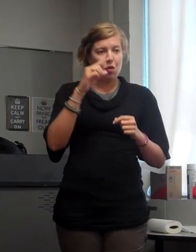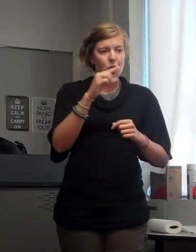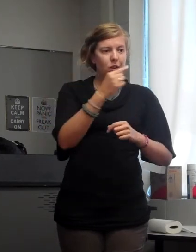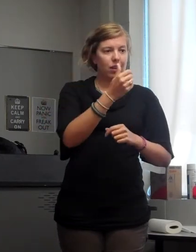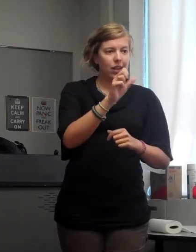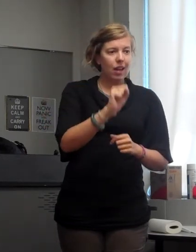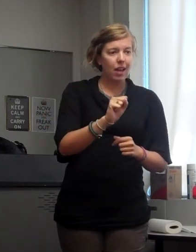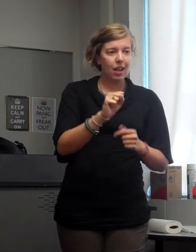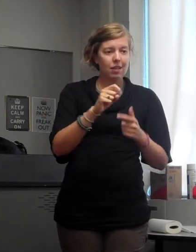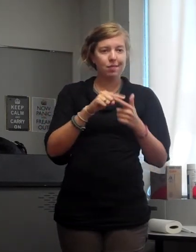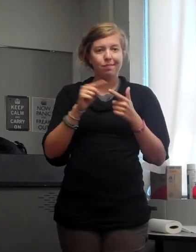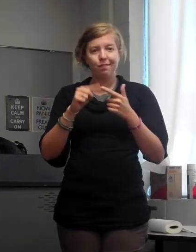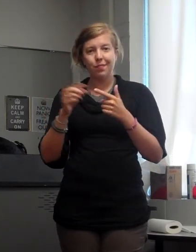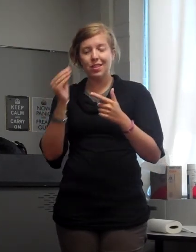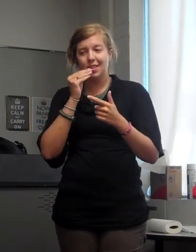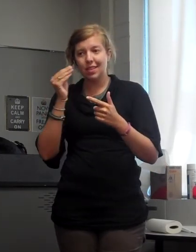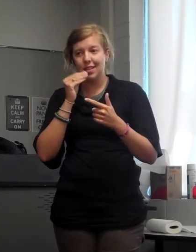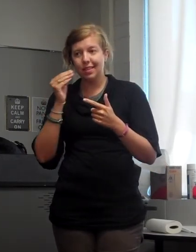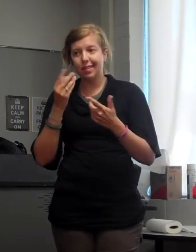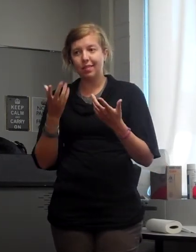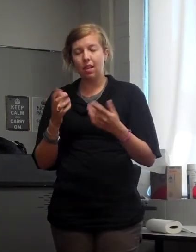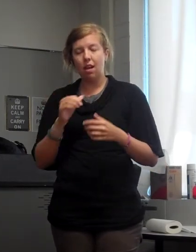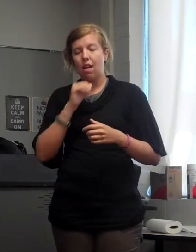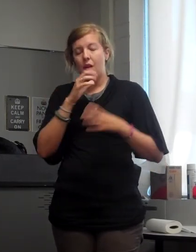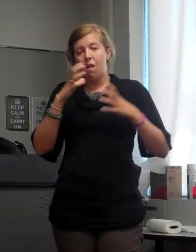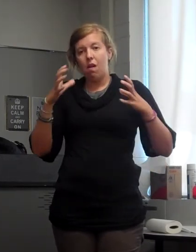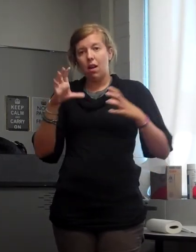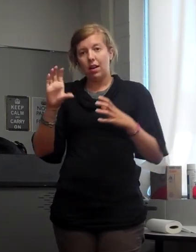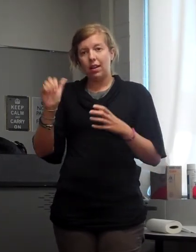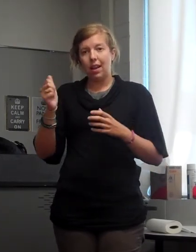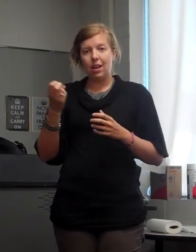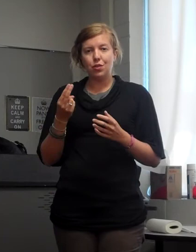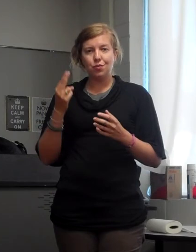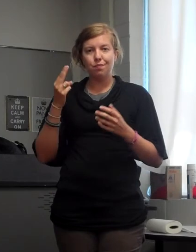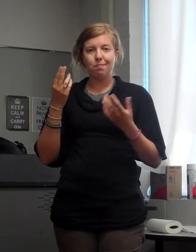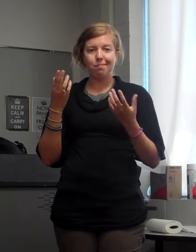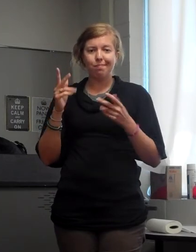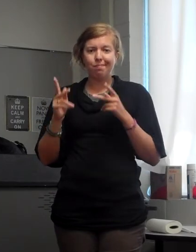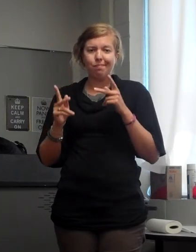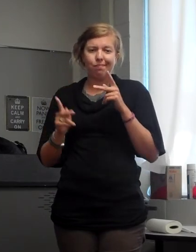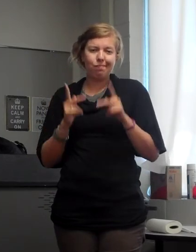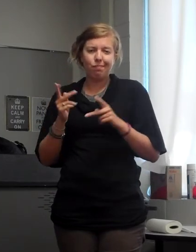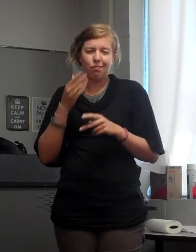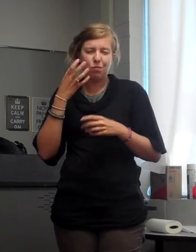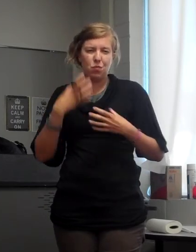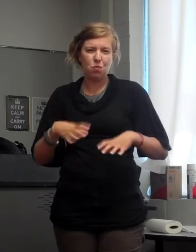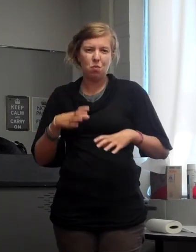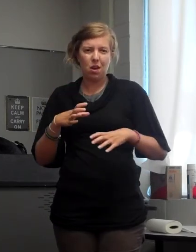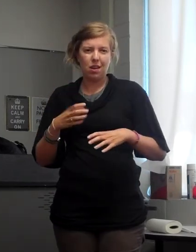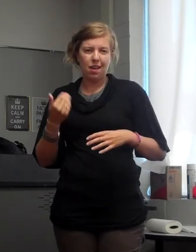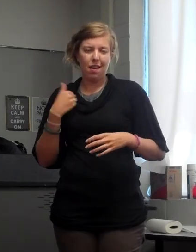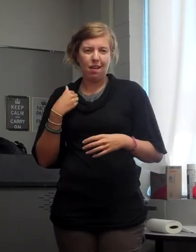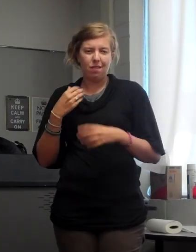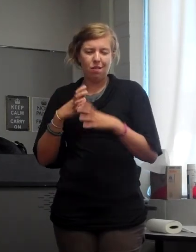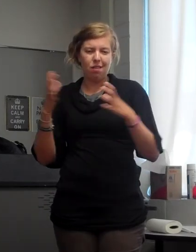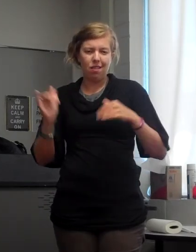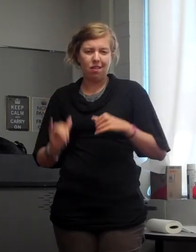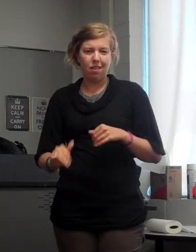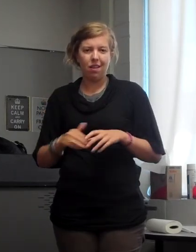cash on vacation. So that way we had all of our cash for the, and I did a Visa. I didn't do a certain gas station because you